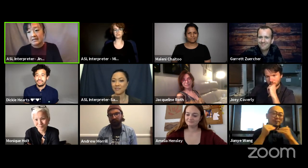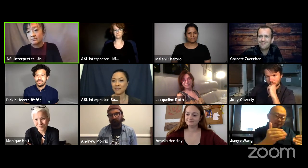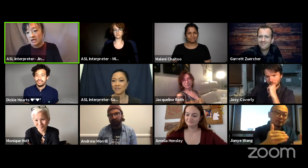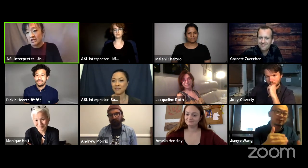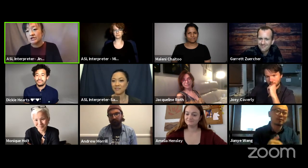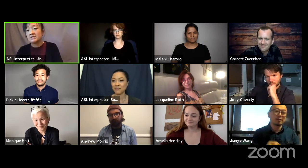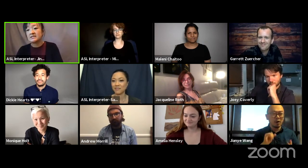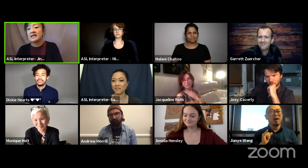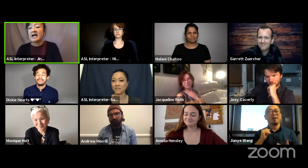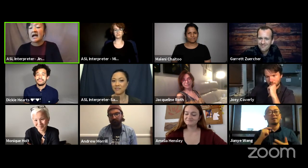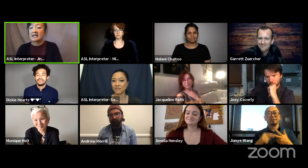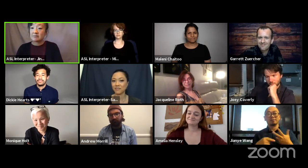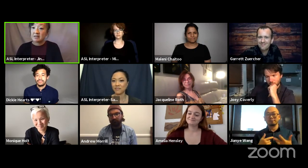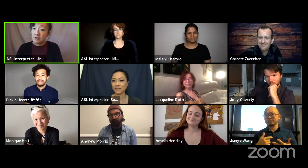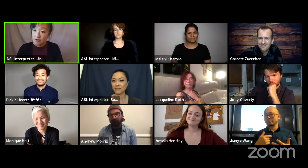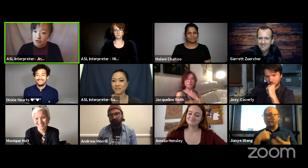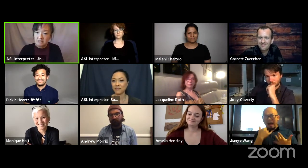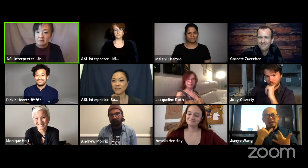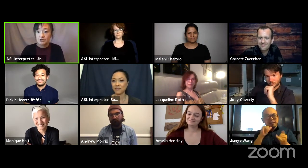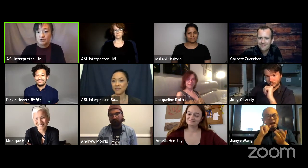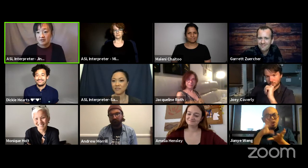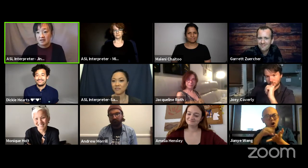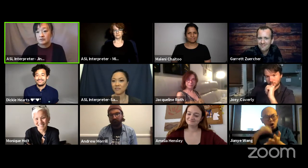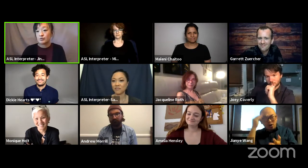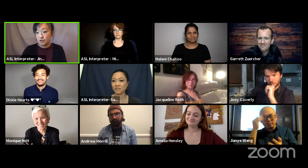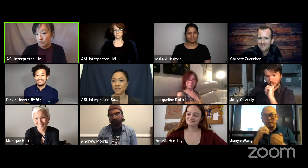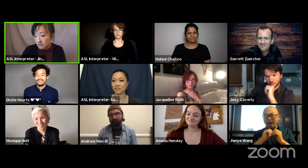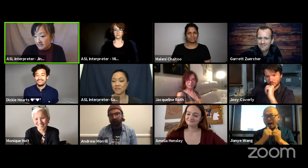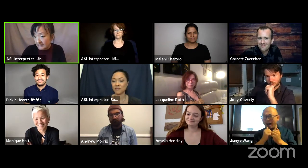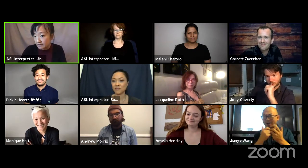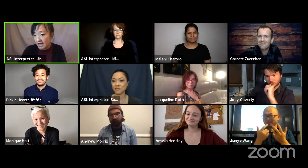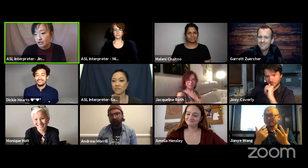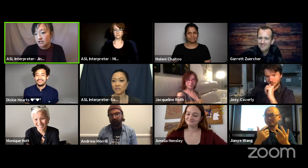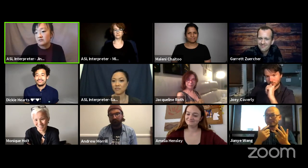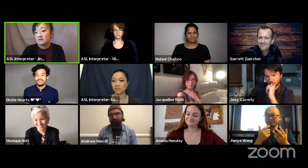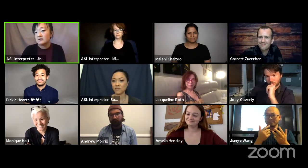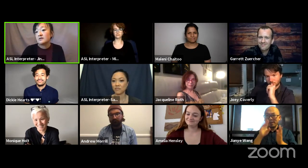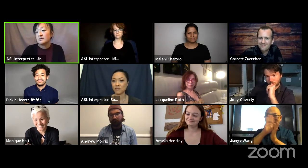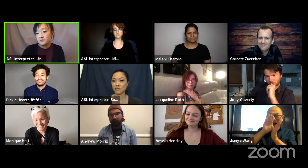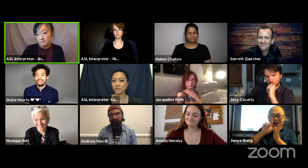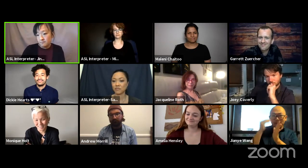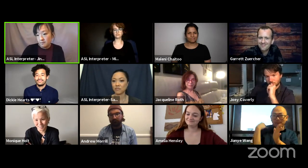some changes. I'd submit those and make sure those were to her satisfaction.